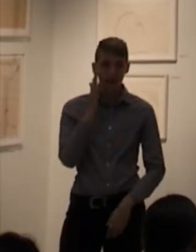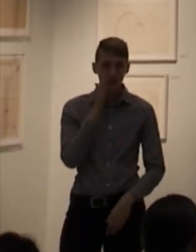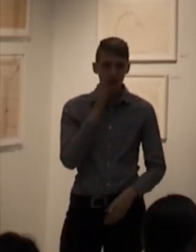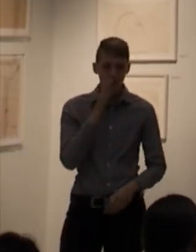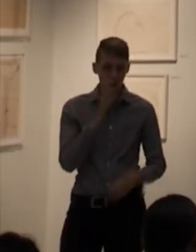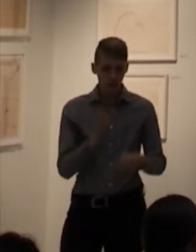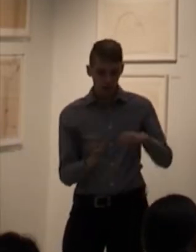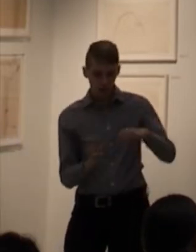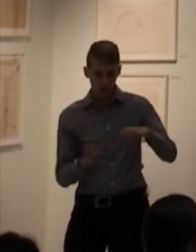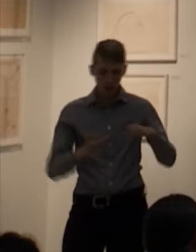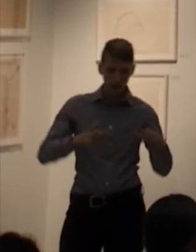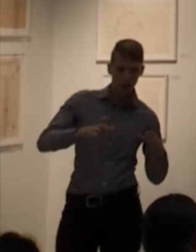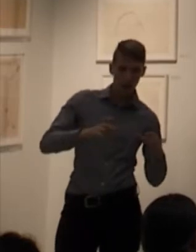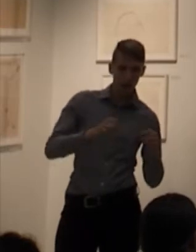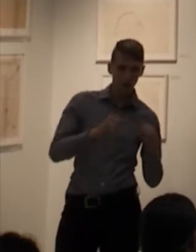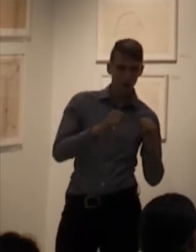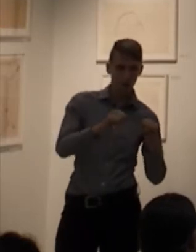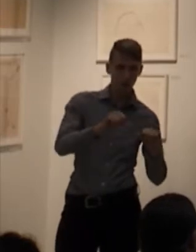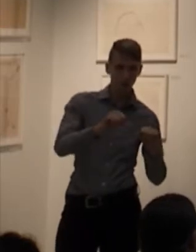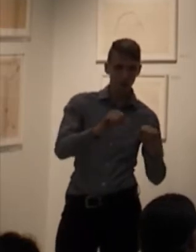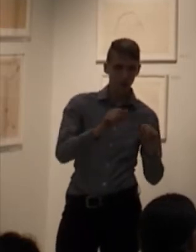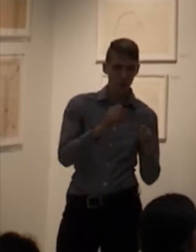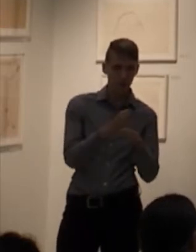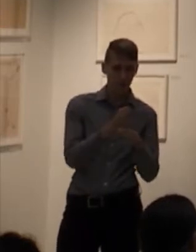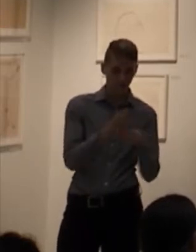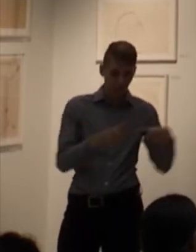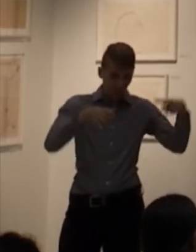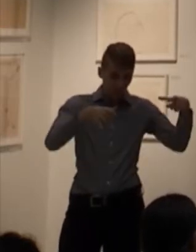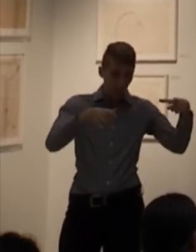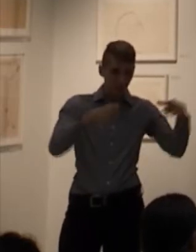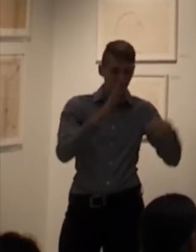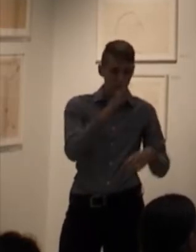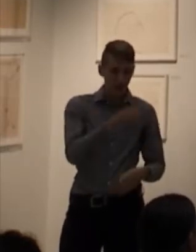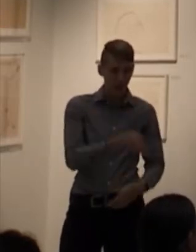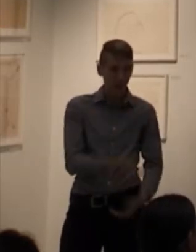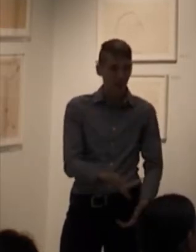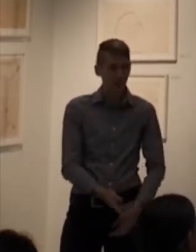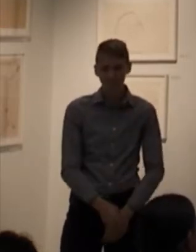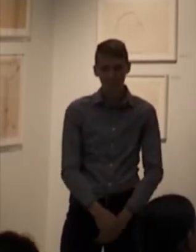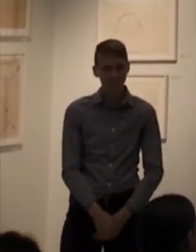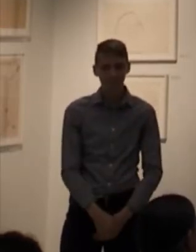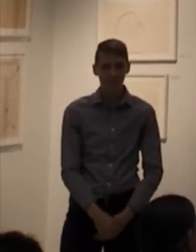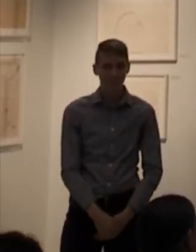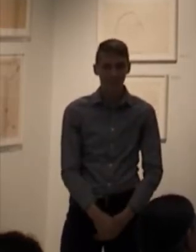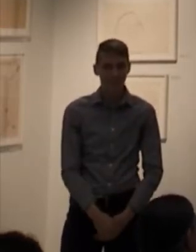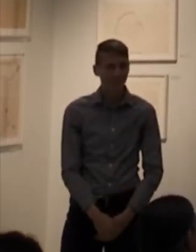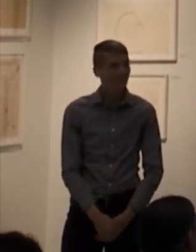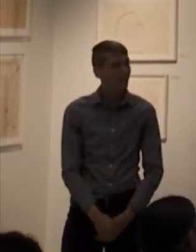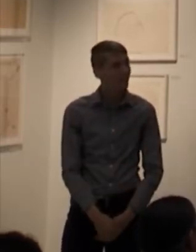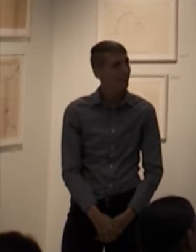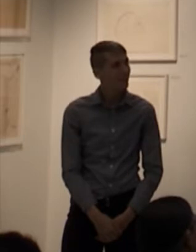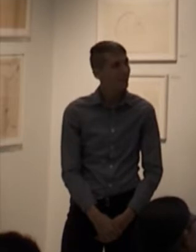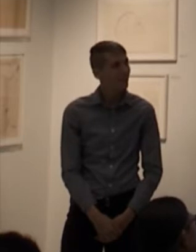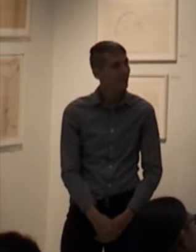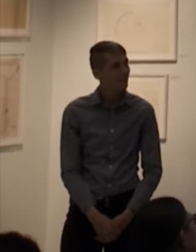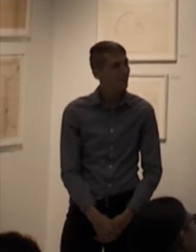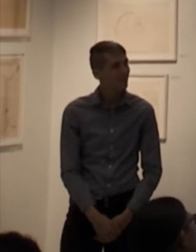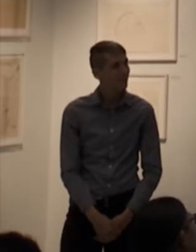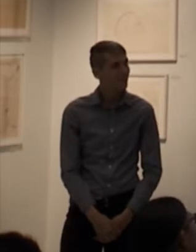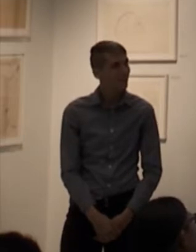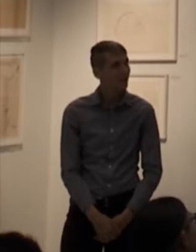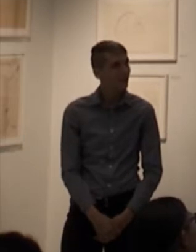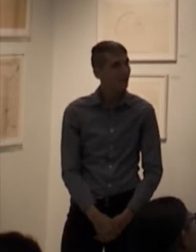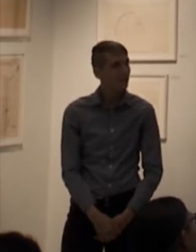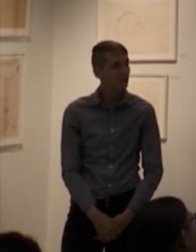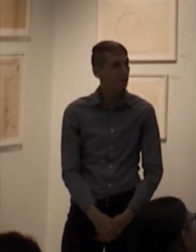the wall, so it would be standing straight up. She couldn't understand it. This is a whole bunch of